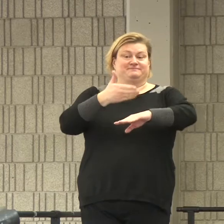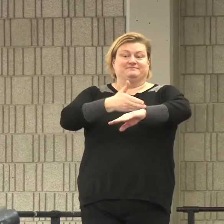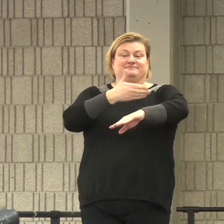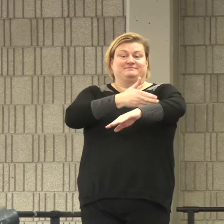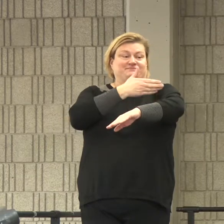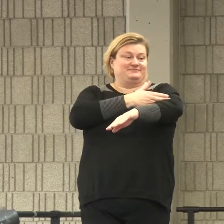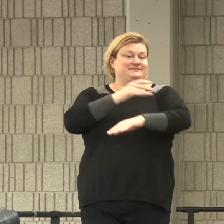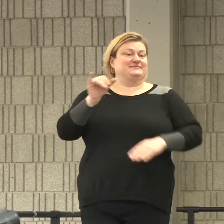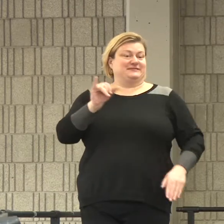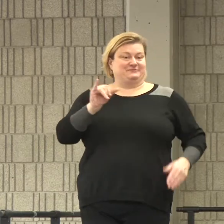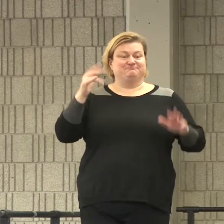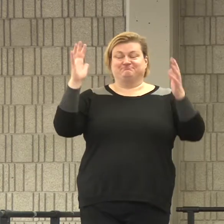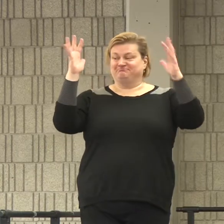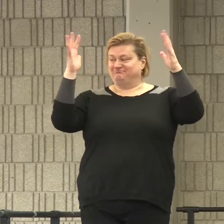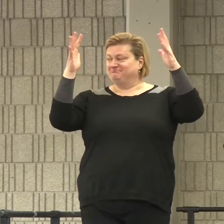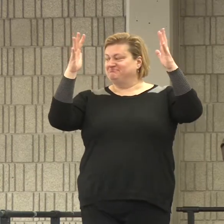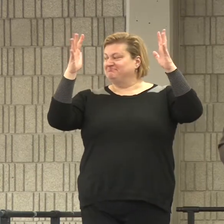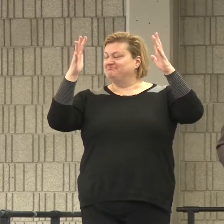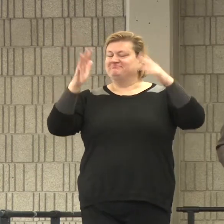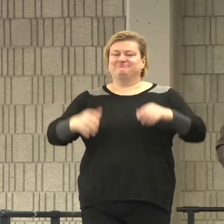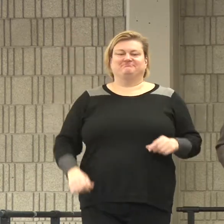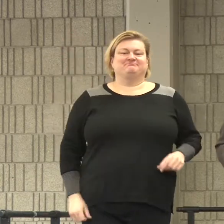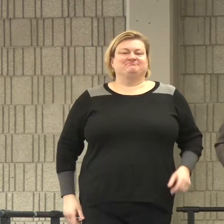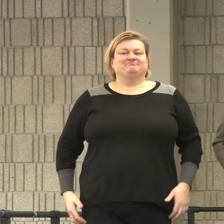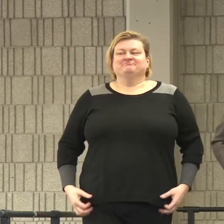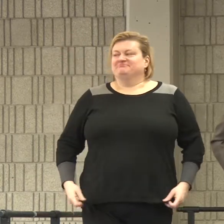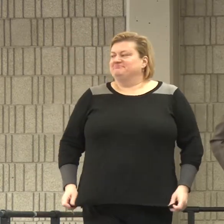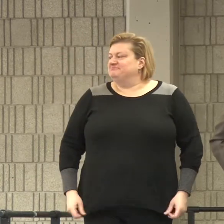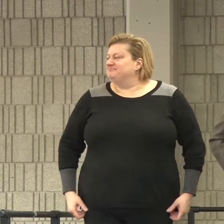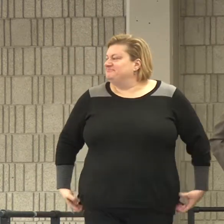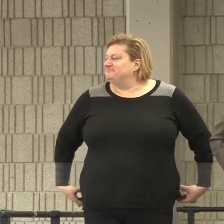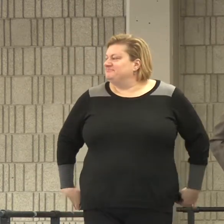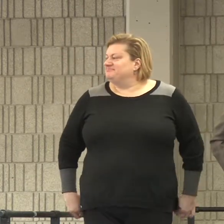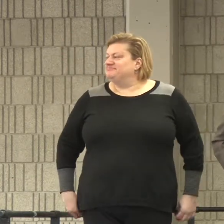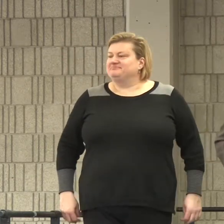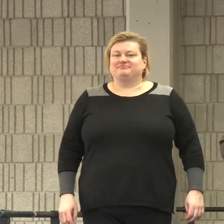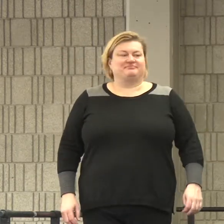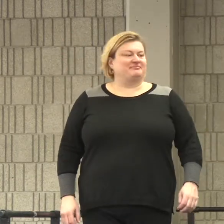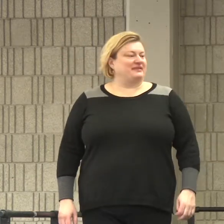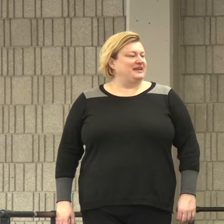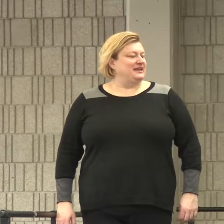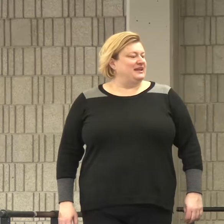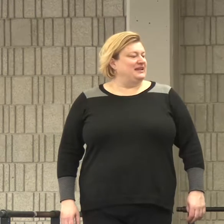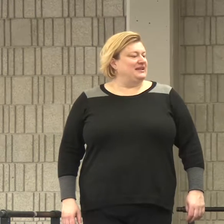getting better and better. So we owe great thanks to you.